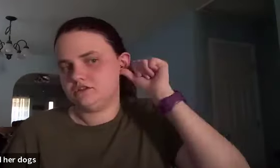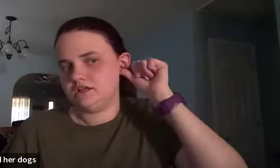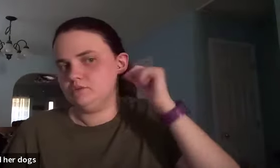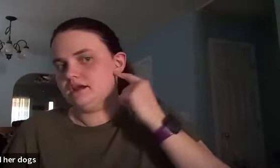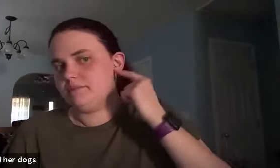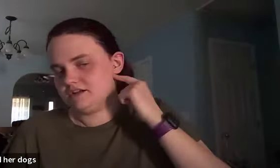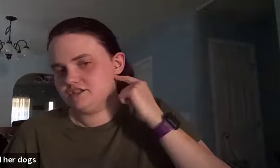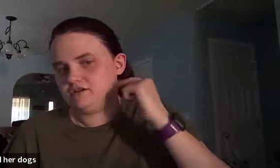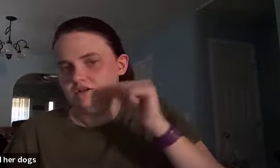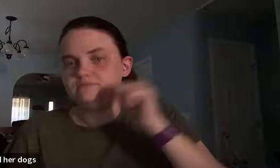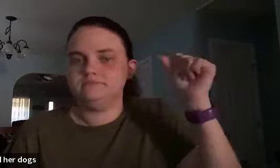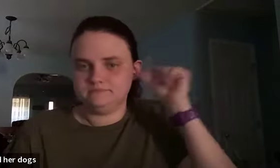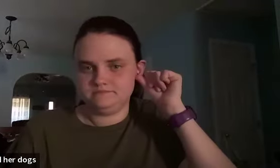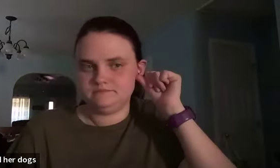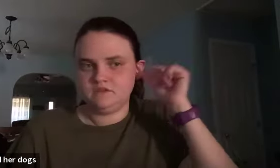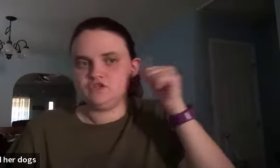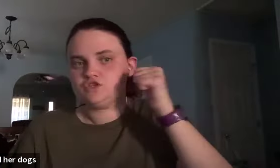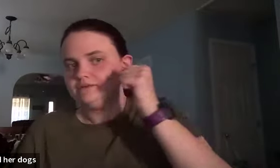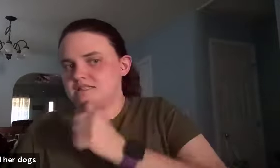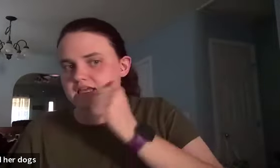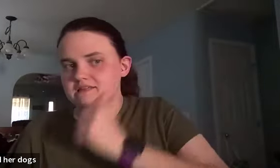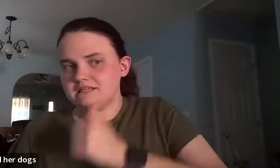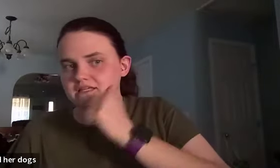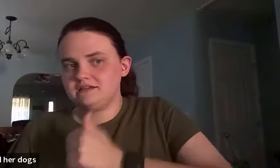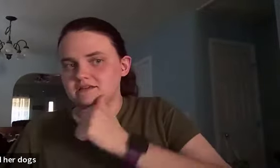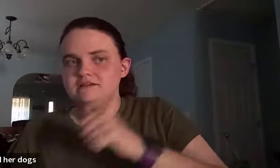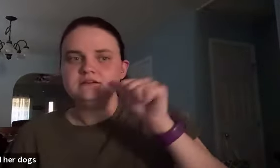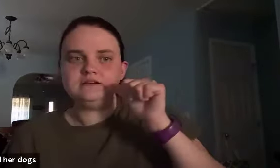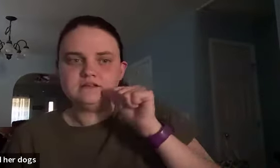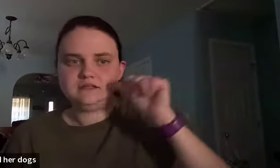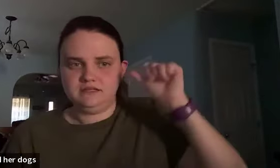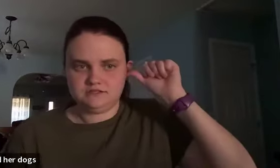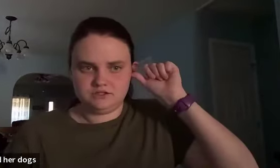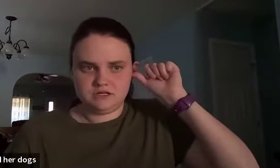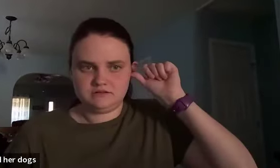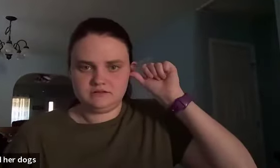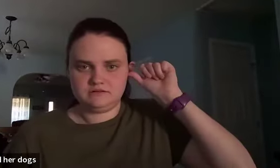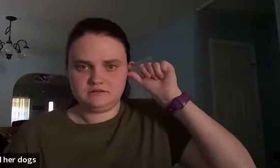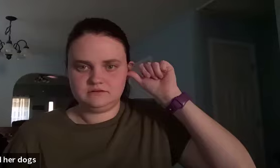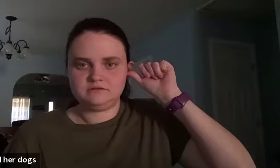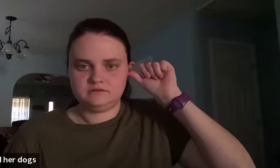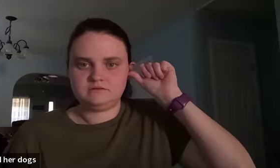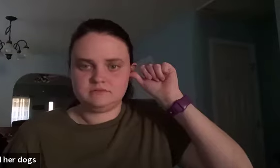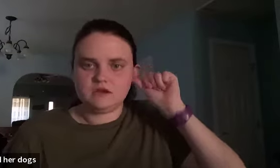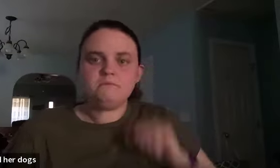Yesterday, you bring it back to your ear. So daily, yesterday. Okay.